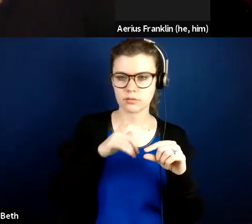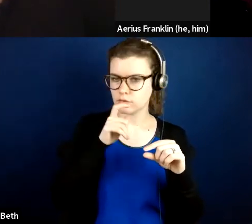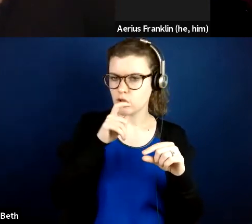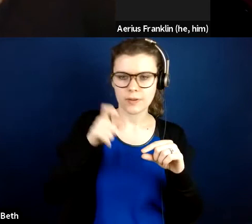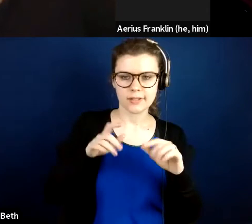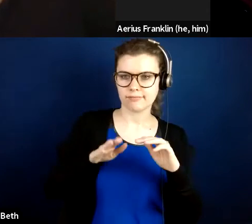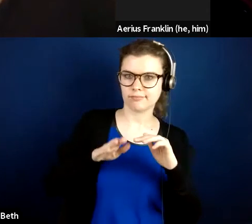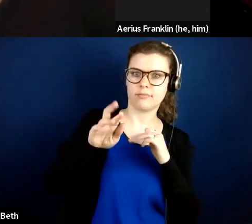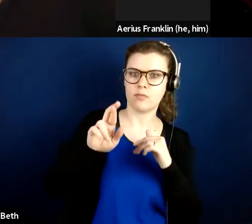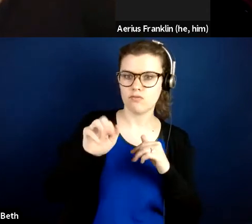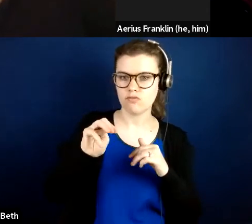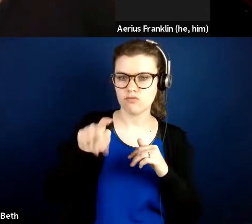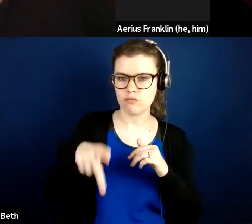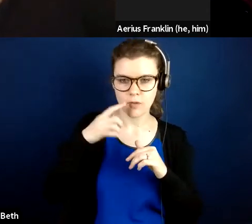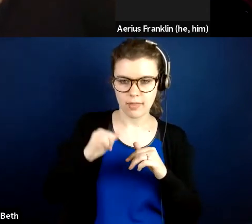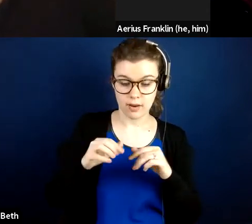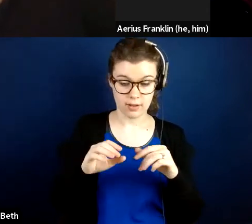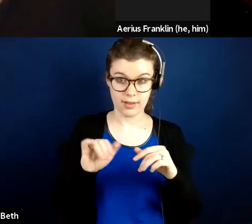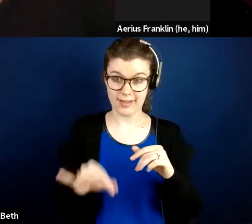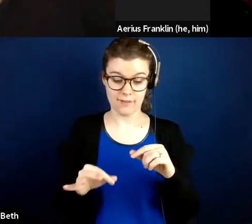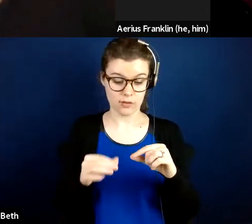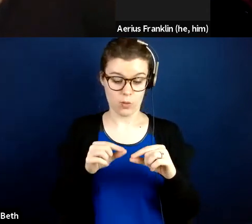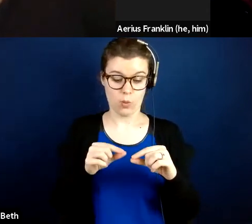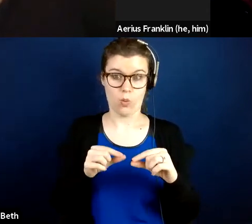require a small ramp.